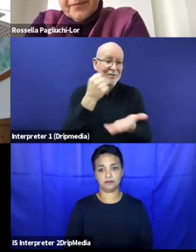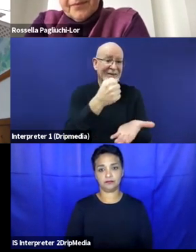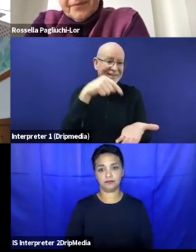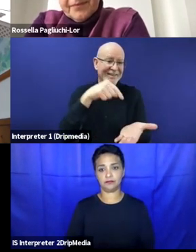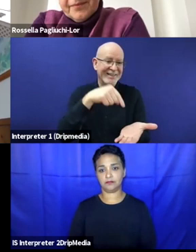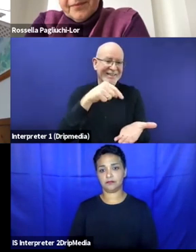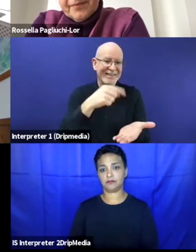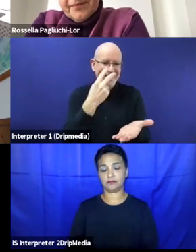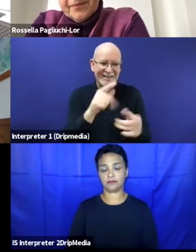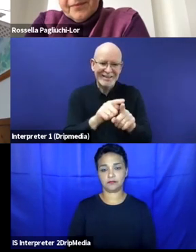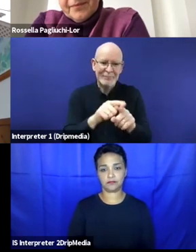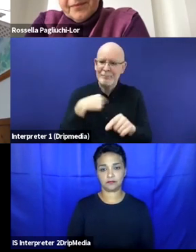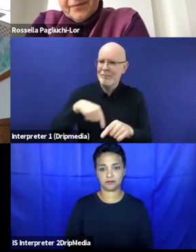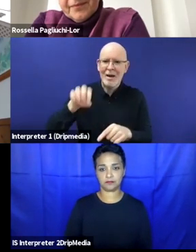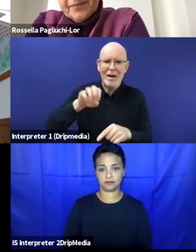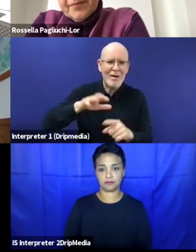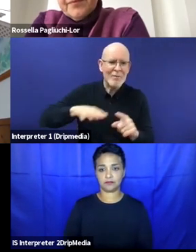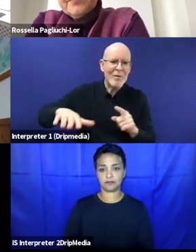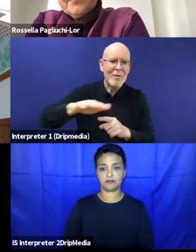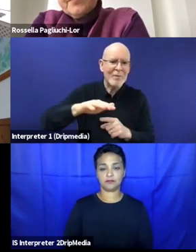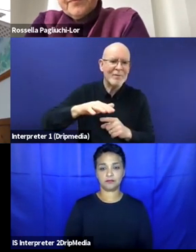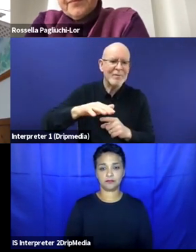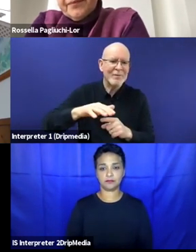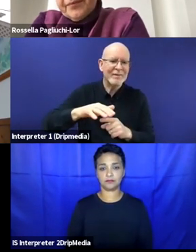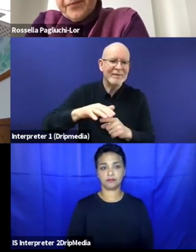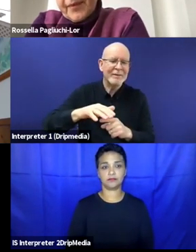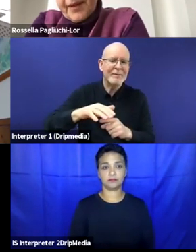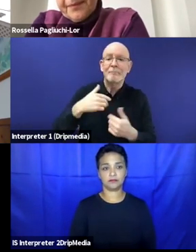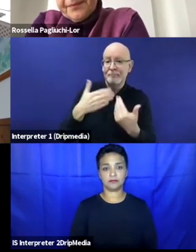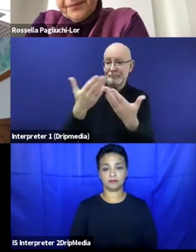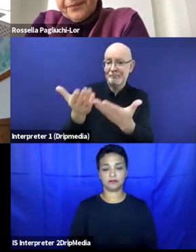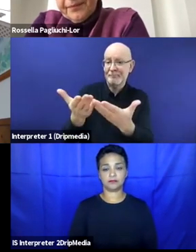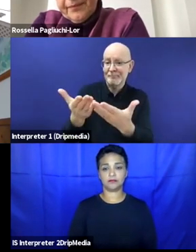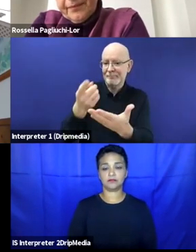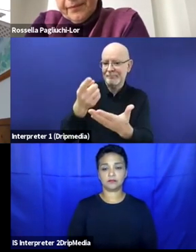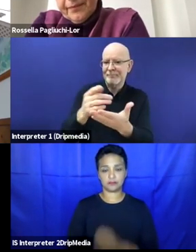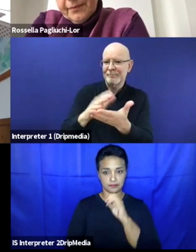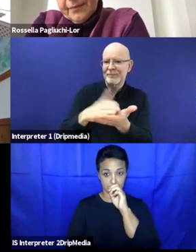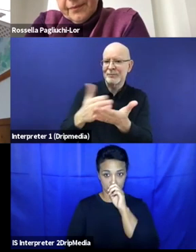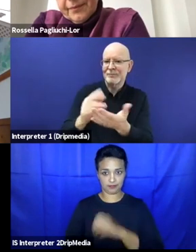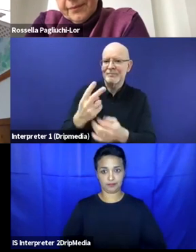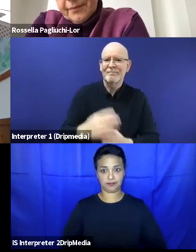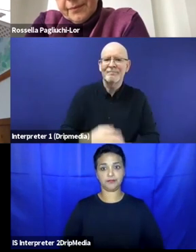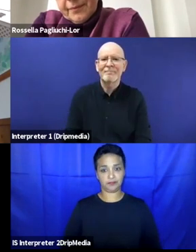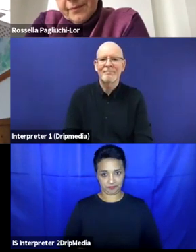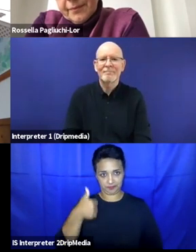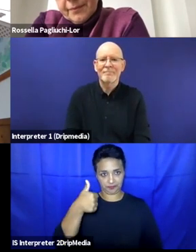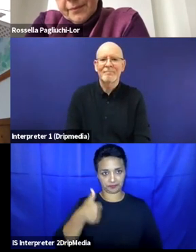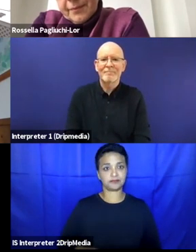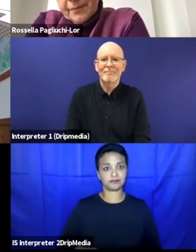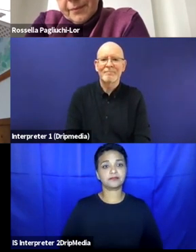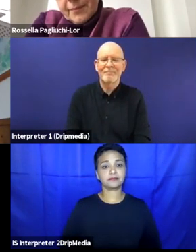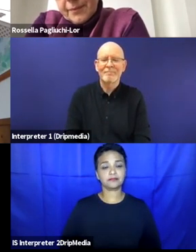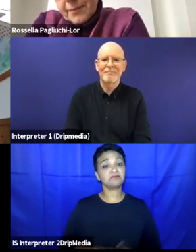if they had chosen themselves, if they had thought what are the priorities that our community could do, regardless of funding, it might not have aligned, or it might well have